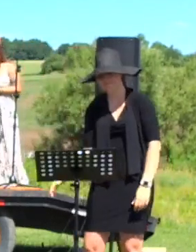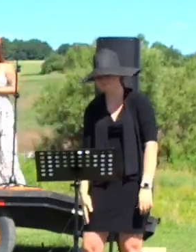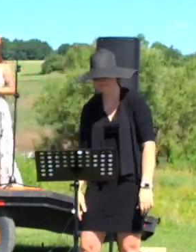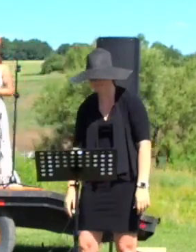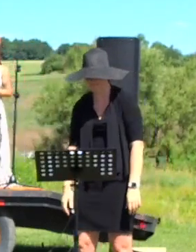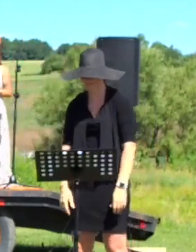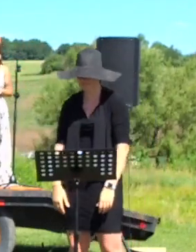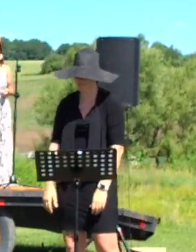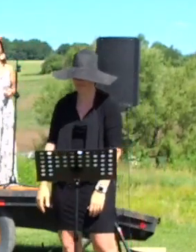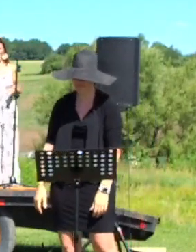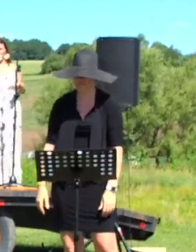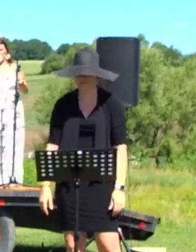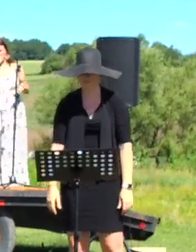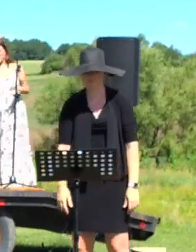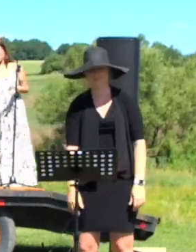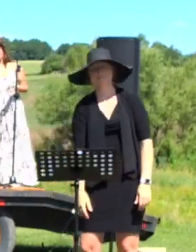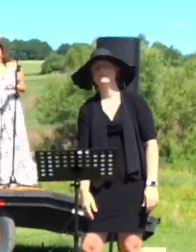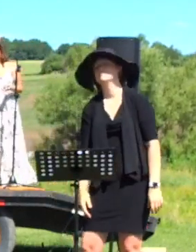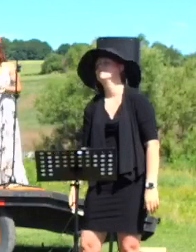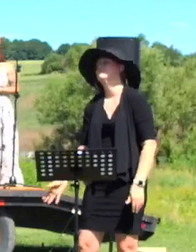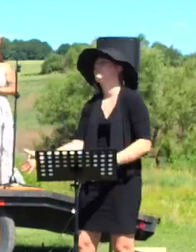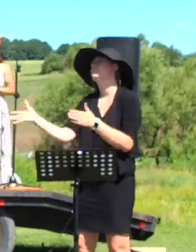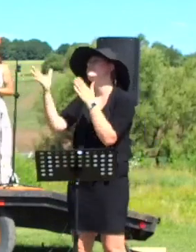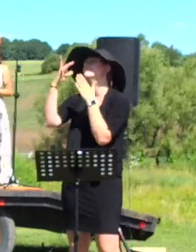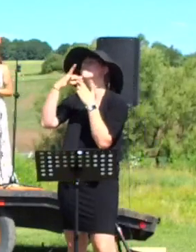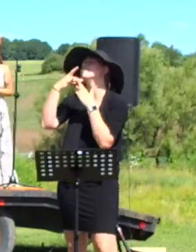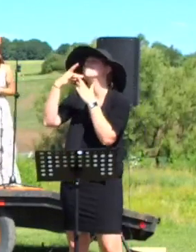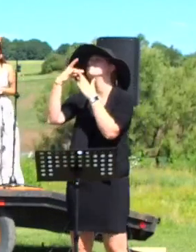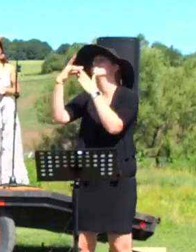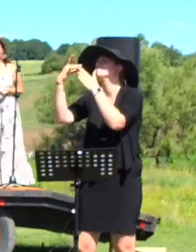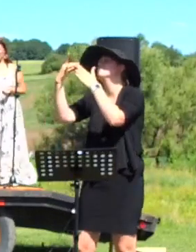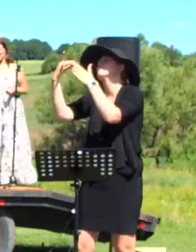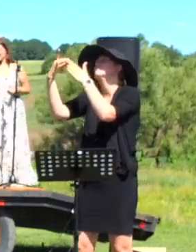Lord? Will you lead me?